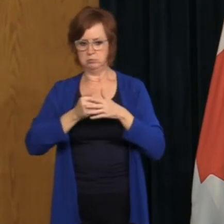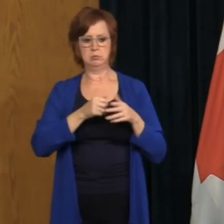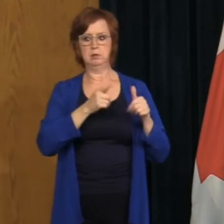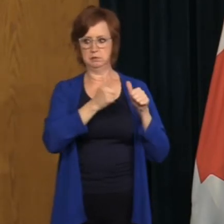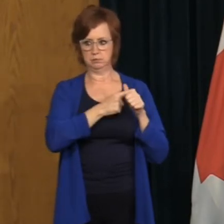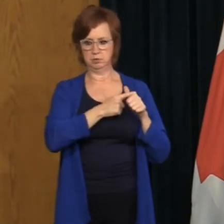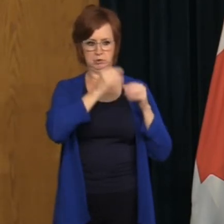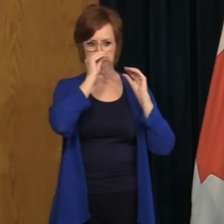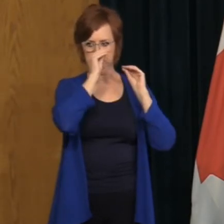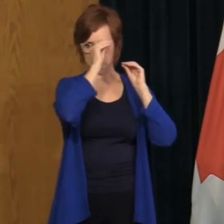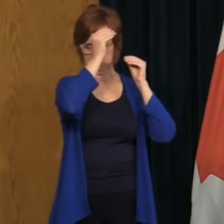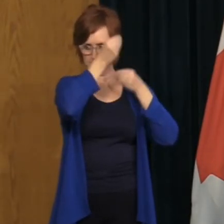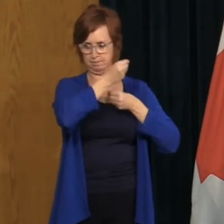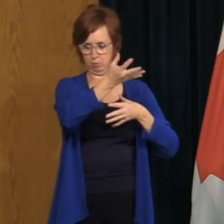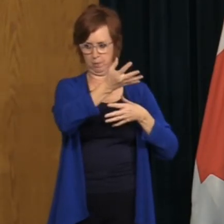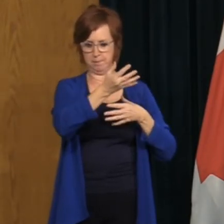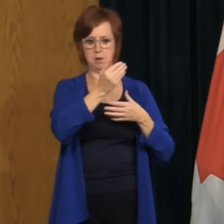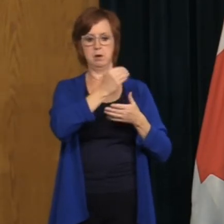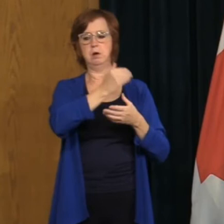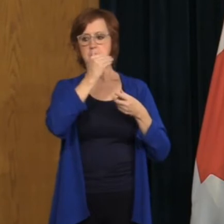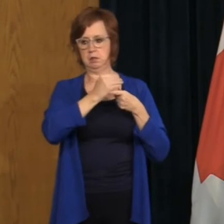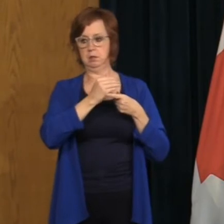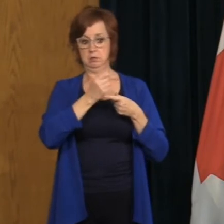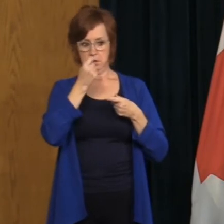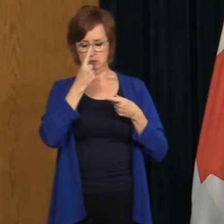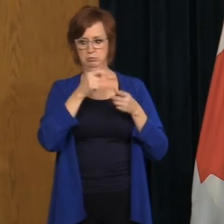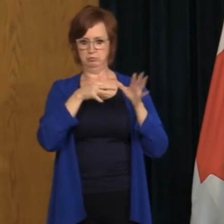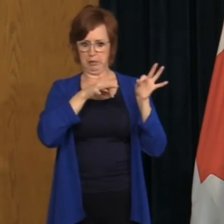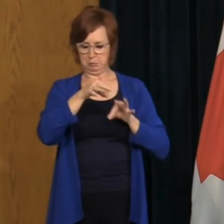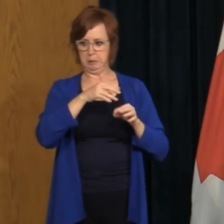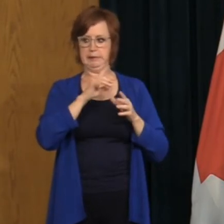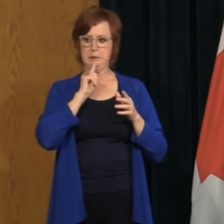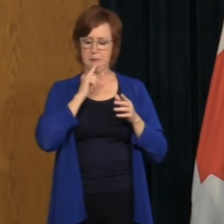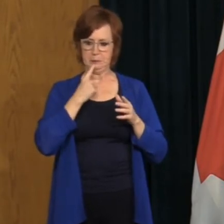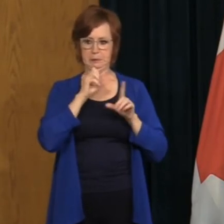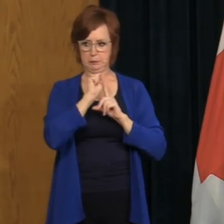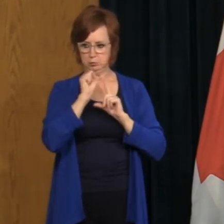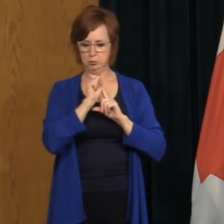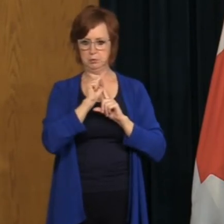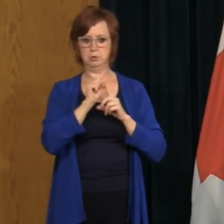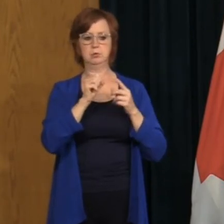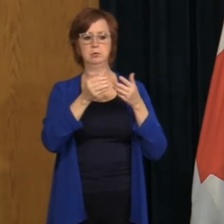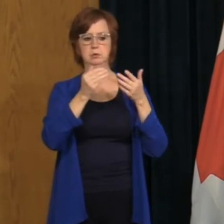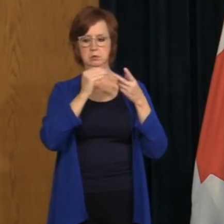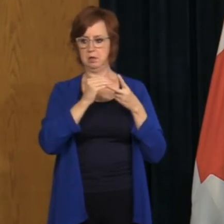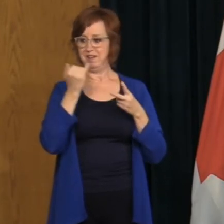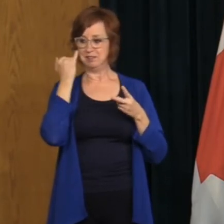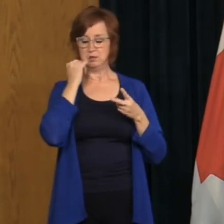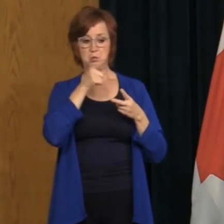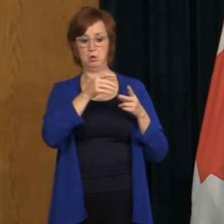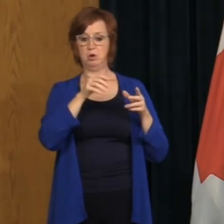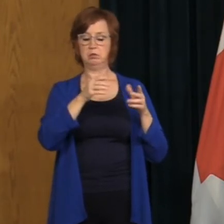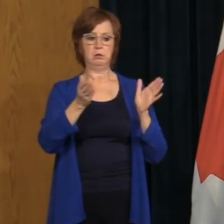to ensure that they understand the seriousness of adherence to these public health orders. If there's a repeated,